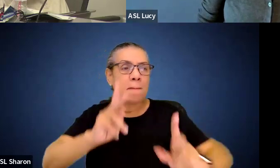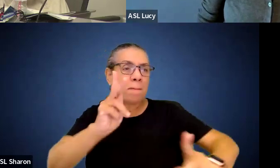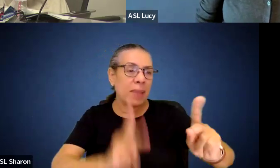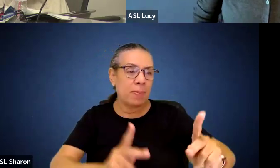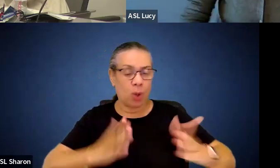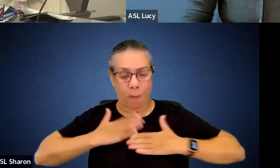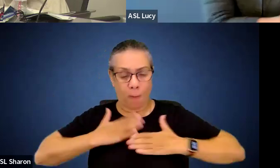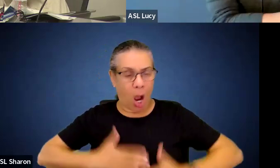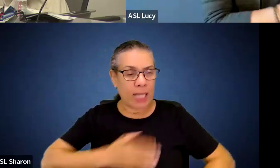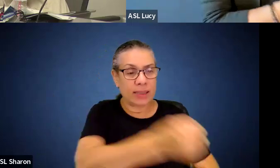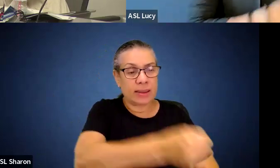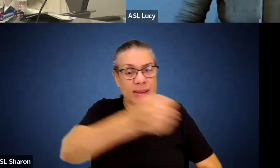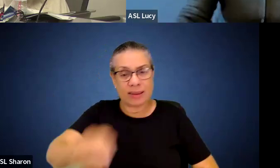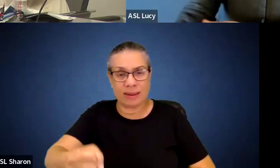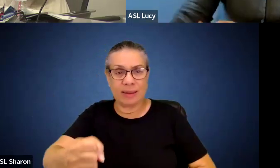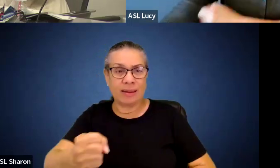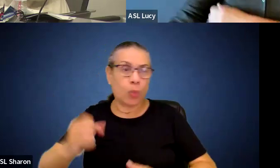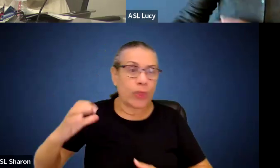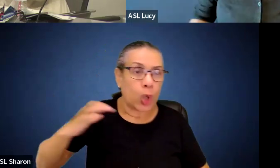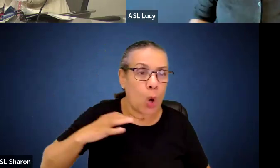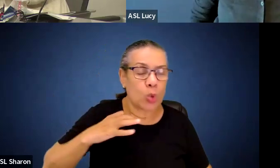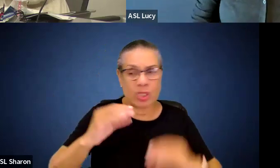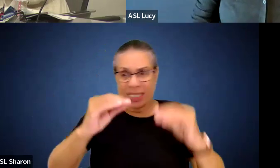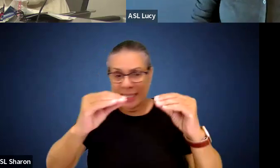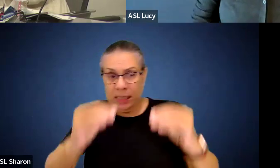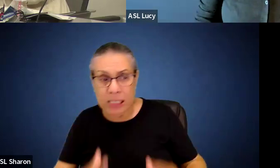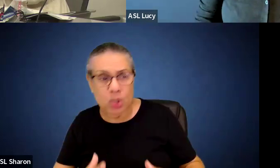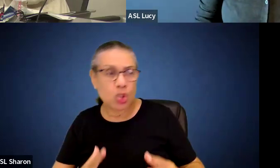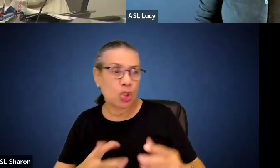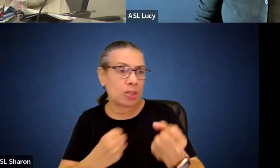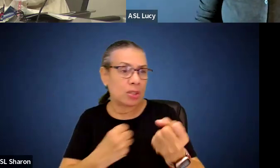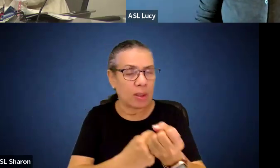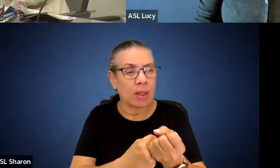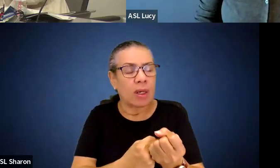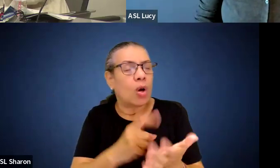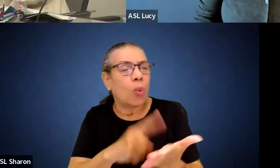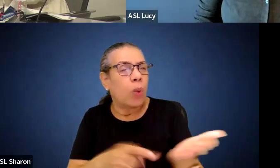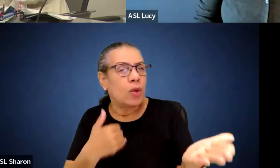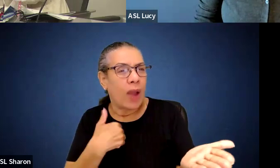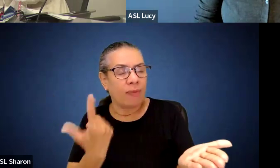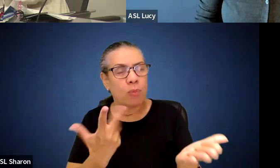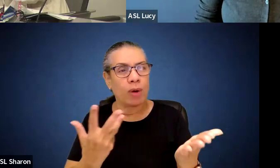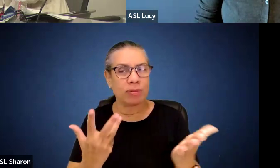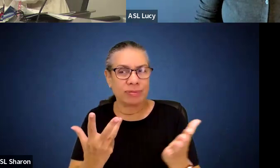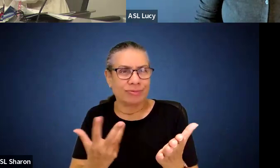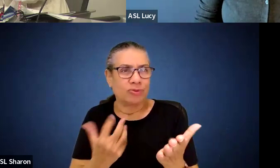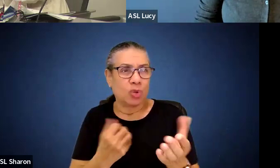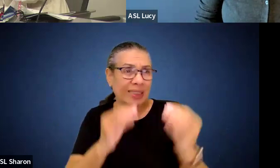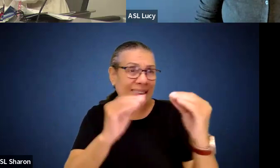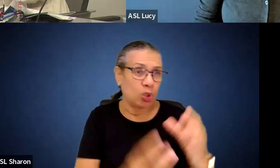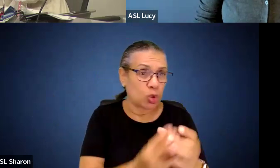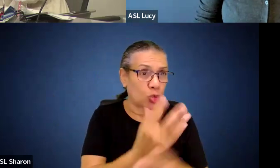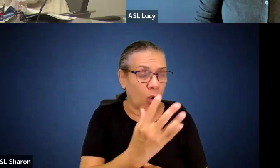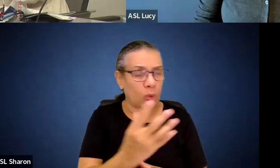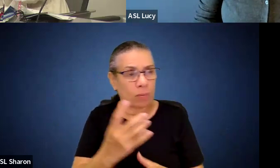more bodies supporting instructional coaching and more of those additional services to help accelerate sort of teacher growth